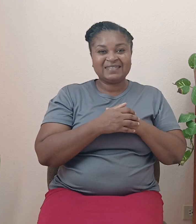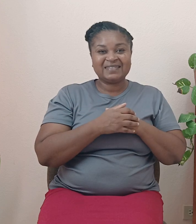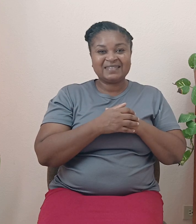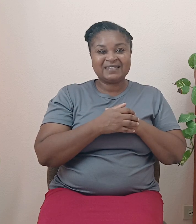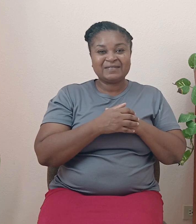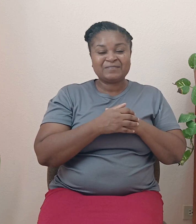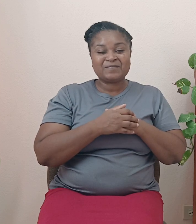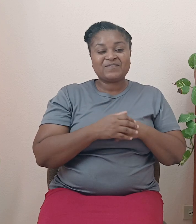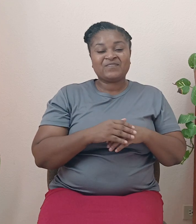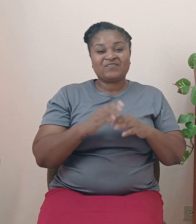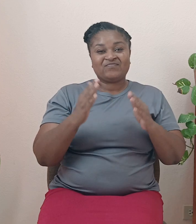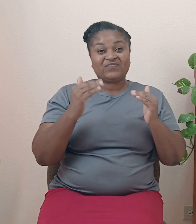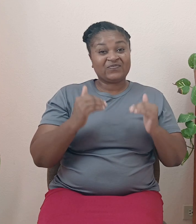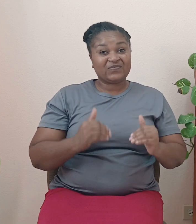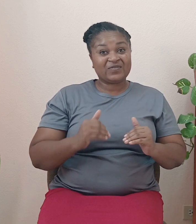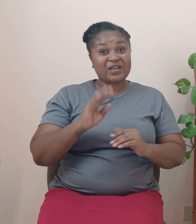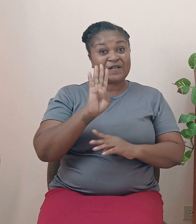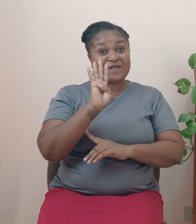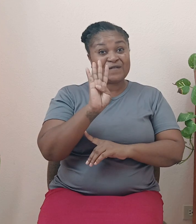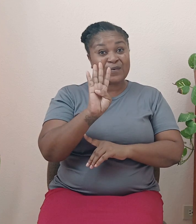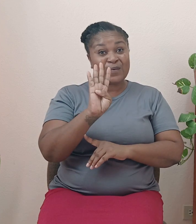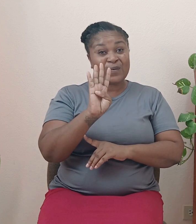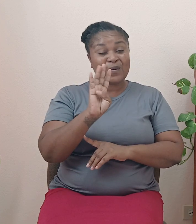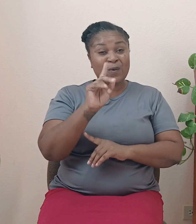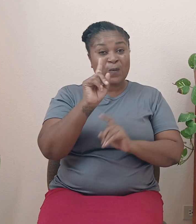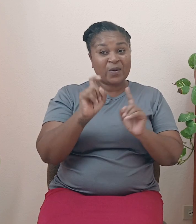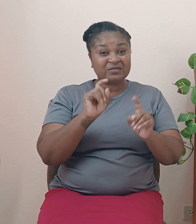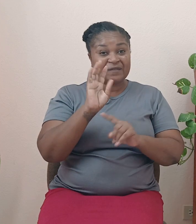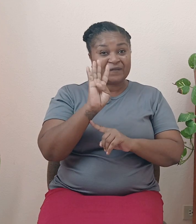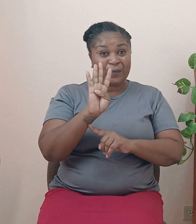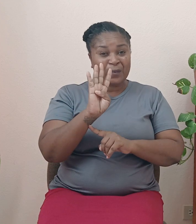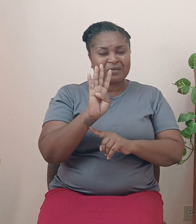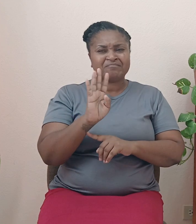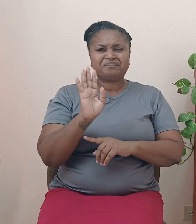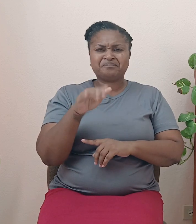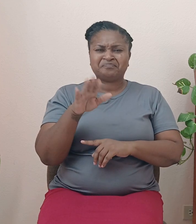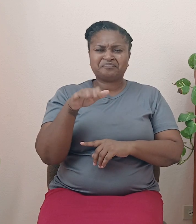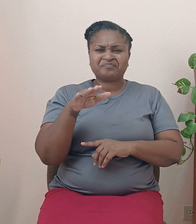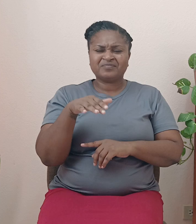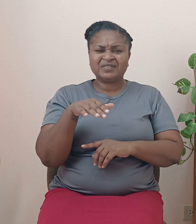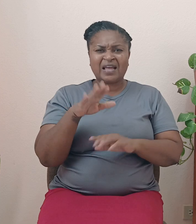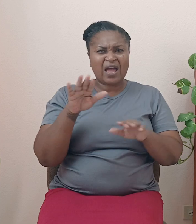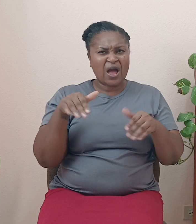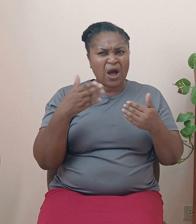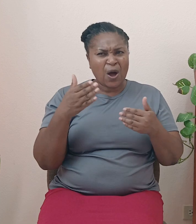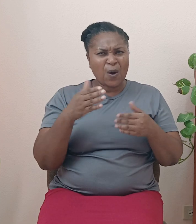Question 4. How were Boaz and Naomi related?